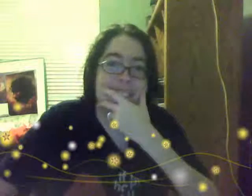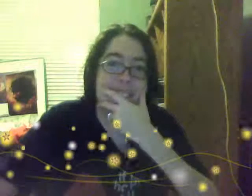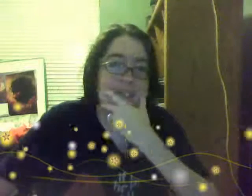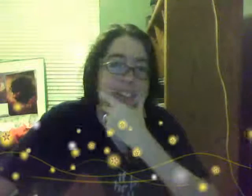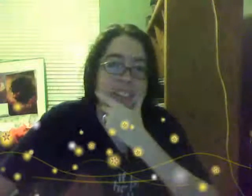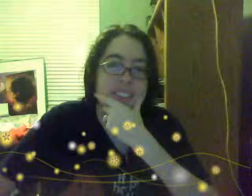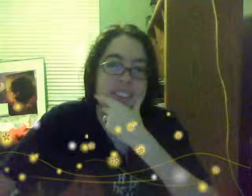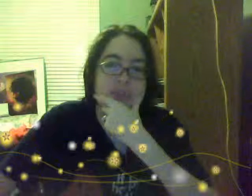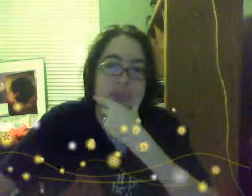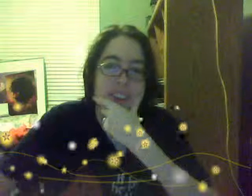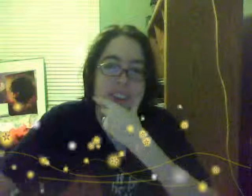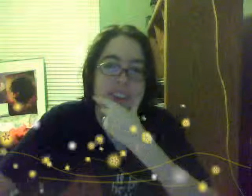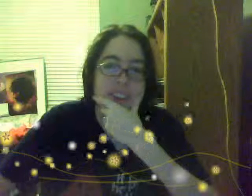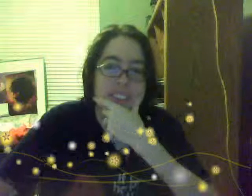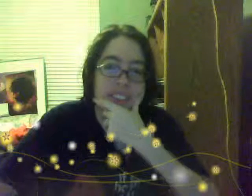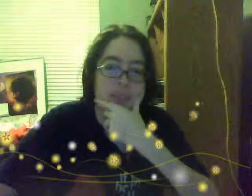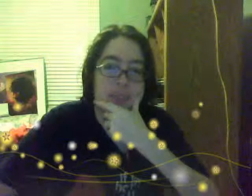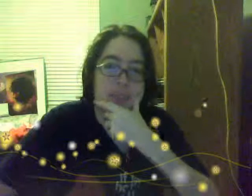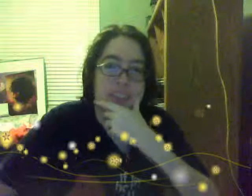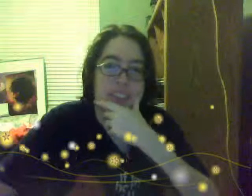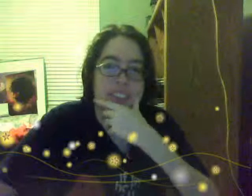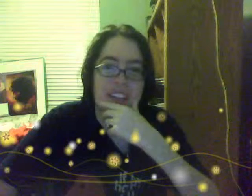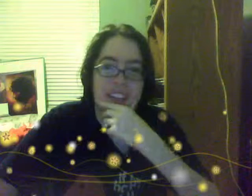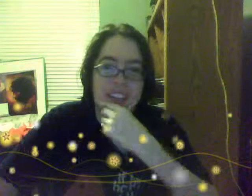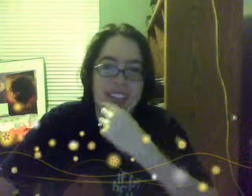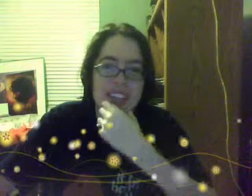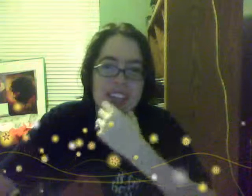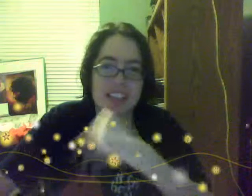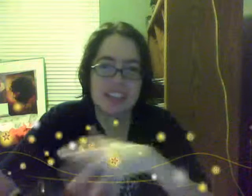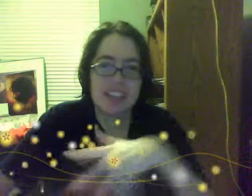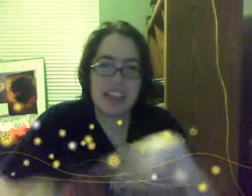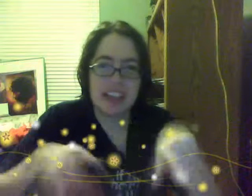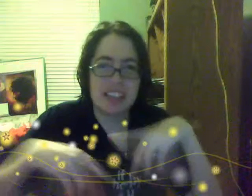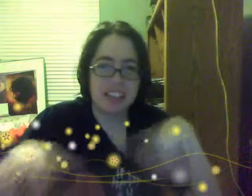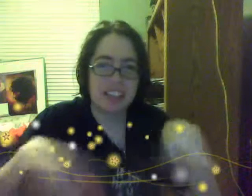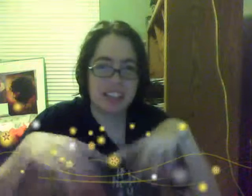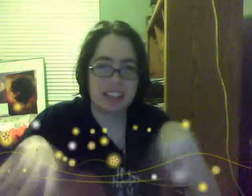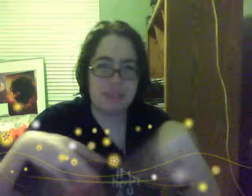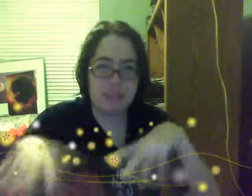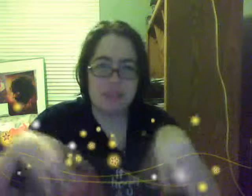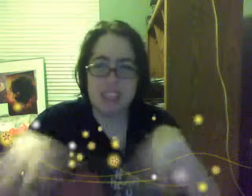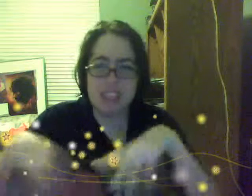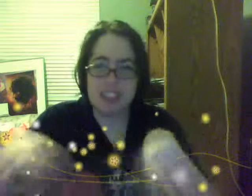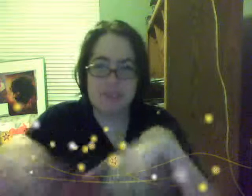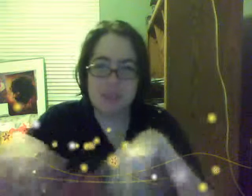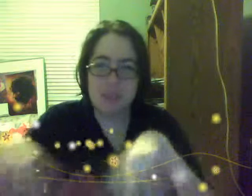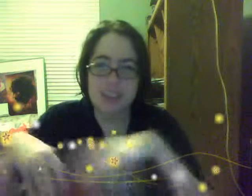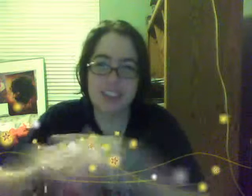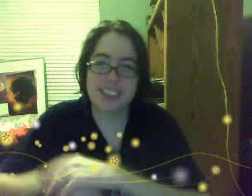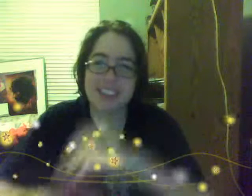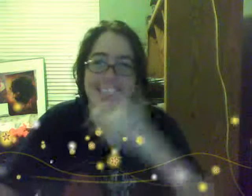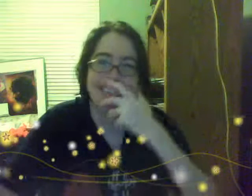My fiance watched the episode last night. And he was like, "There's this guy, and he's like naked in the balls."